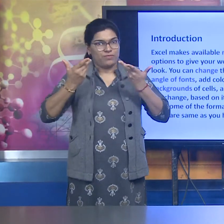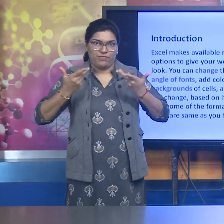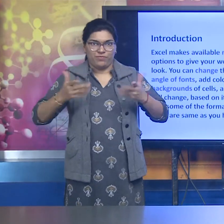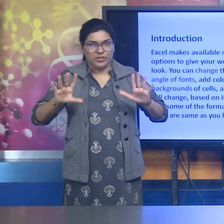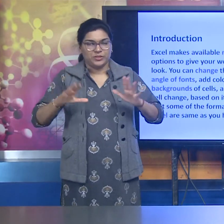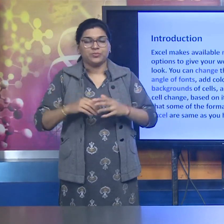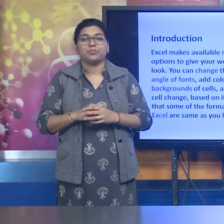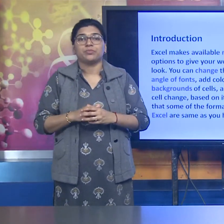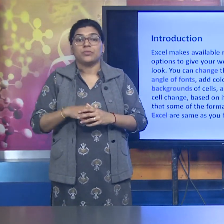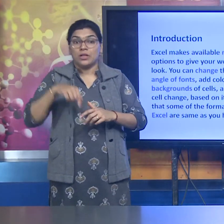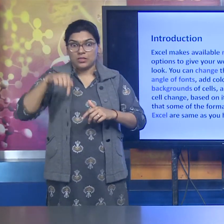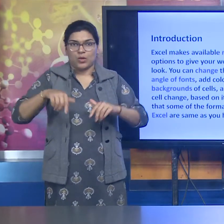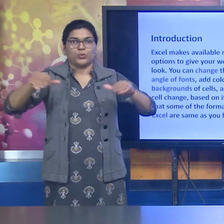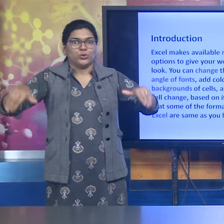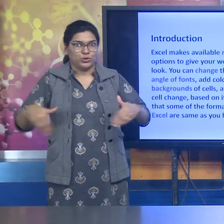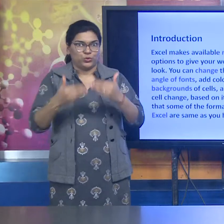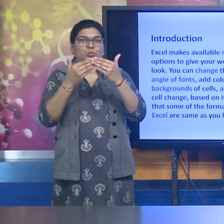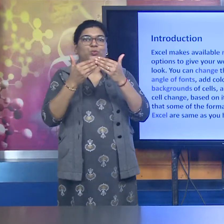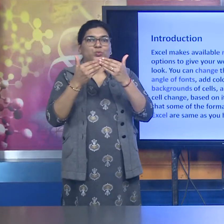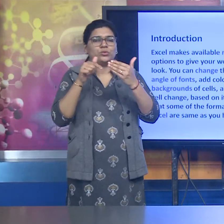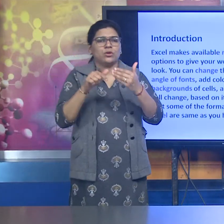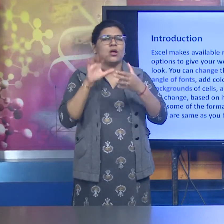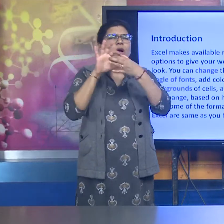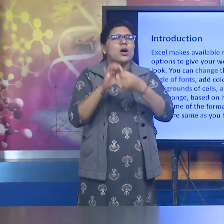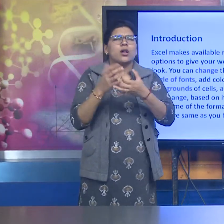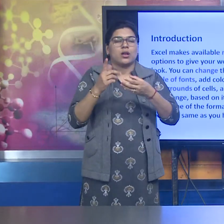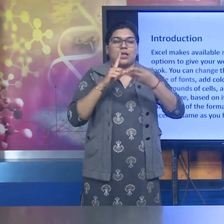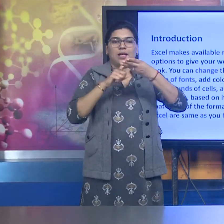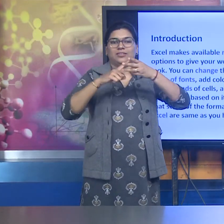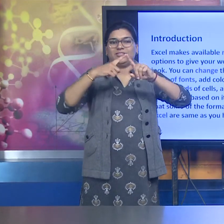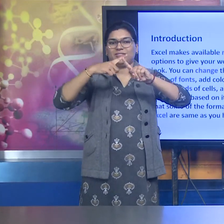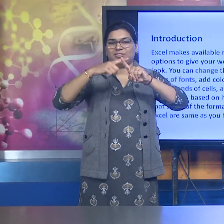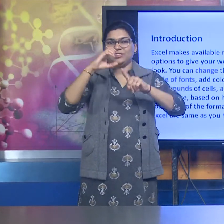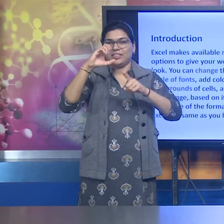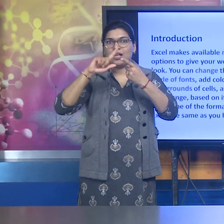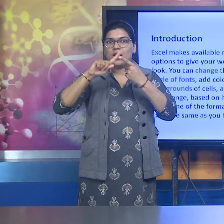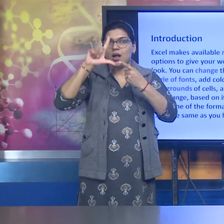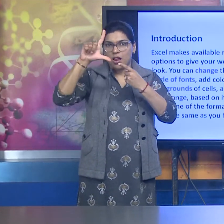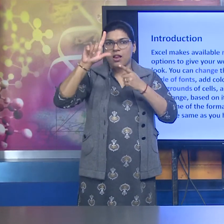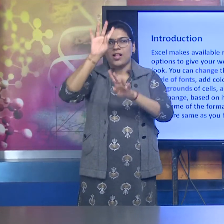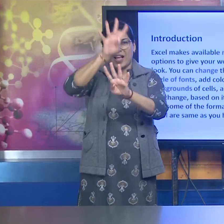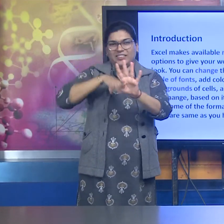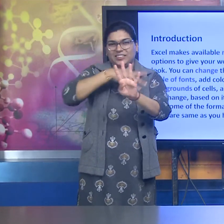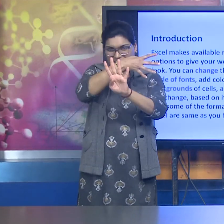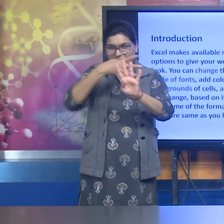Now, words has been finished. Let's begin with the chapter.